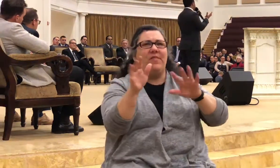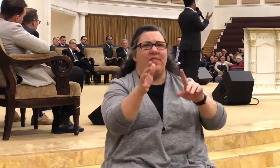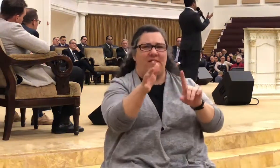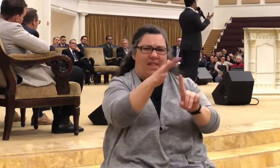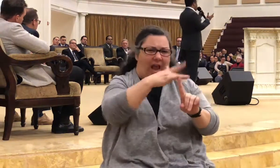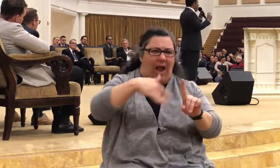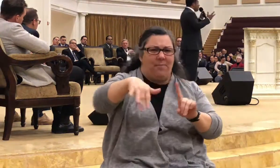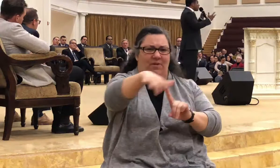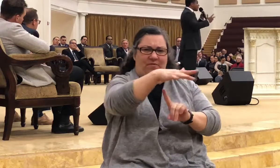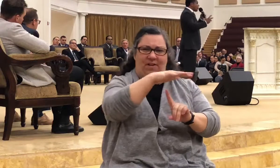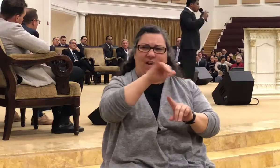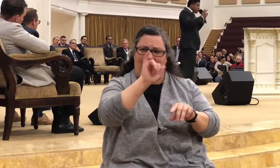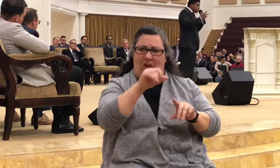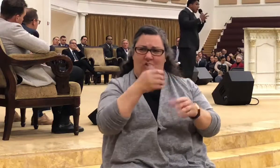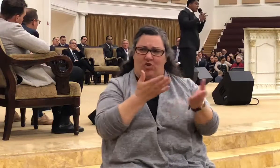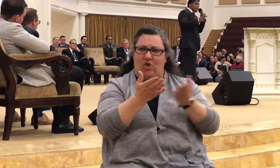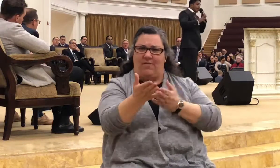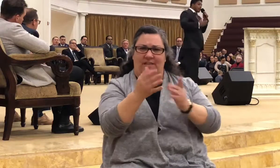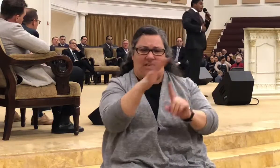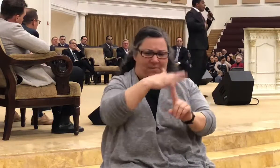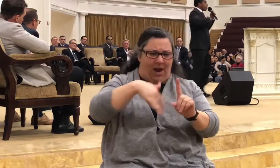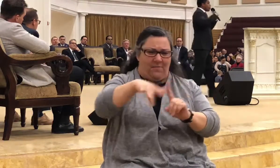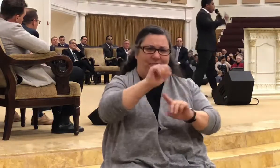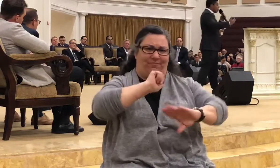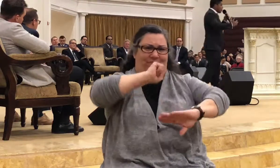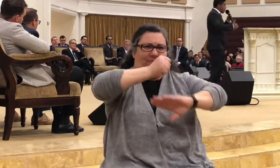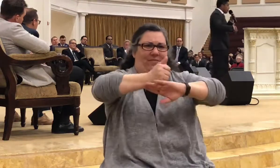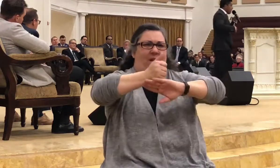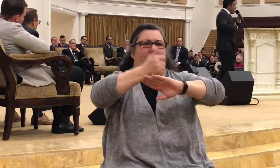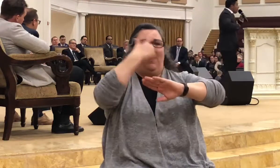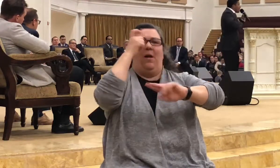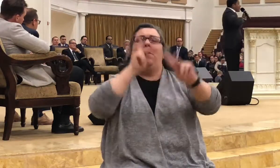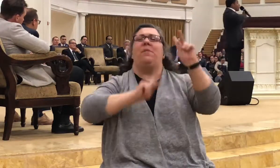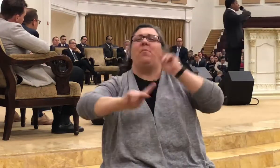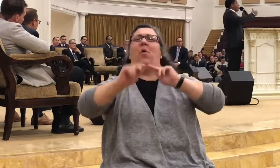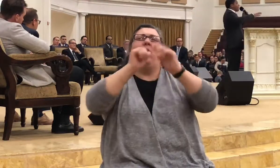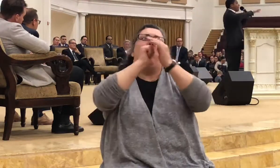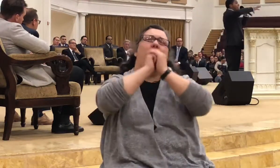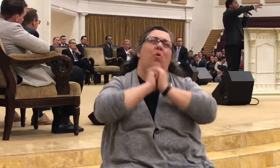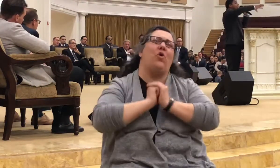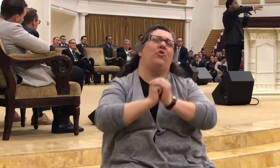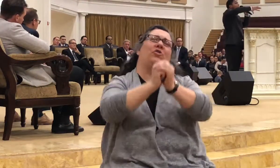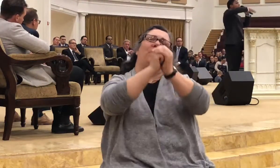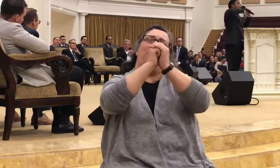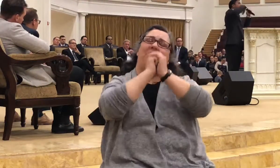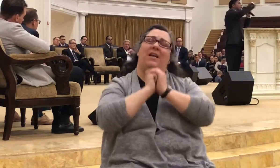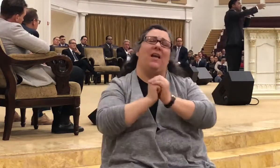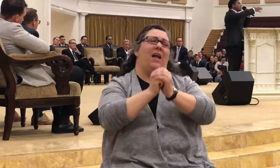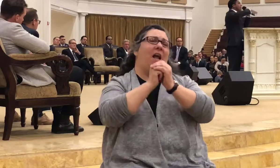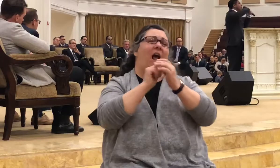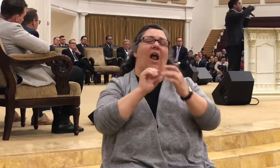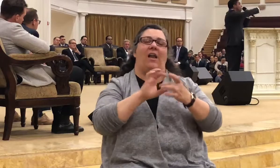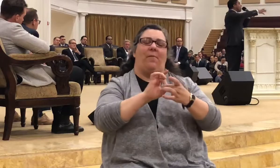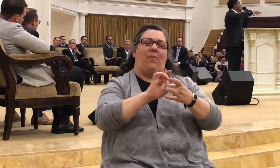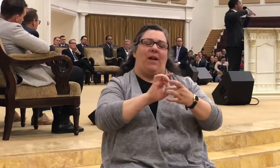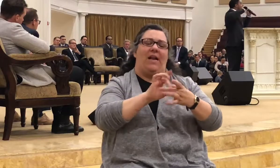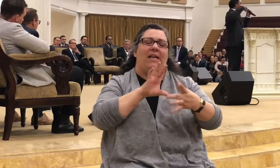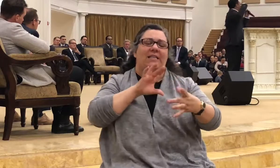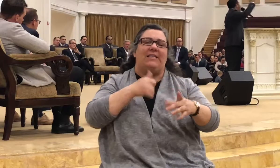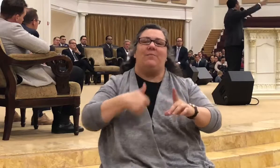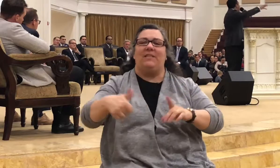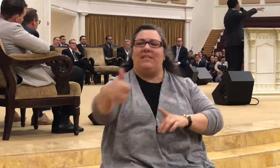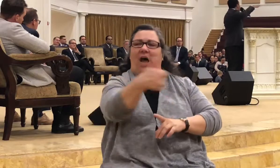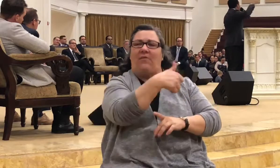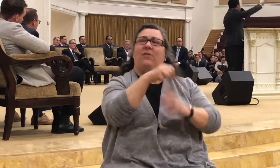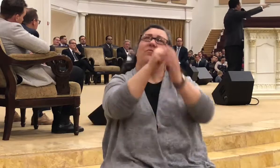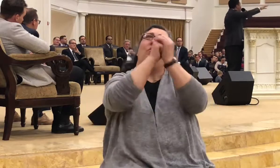service. The atmosphere was set because of the people's worship, and they begin to release, and literally they begin to release themselves in the spirit and